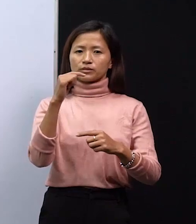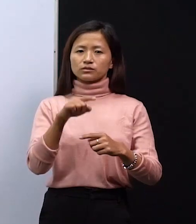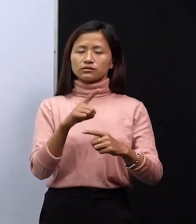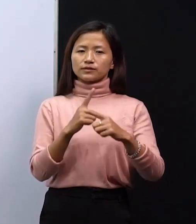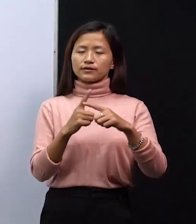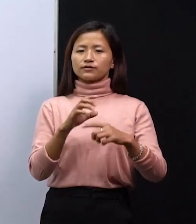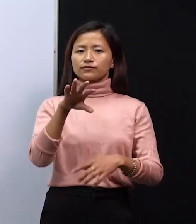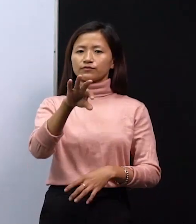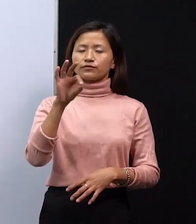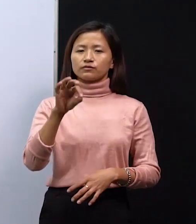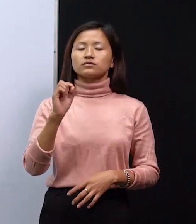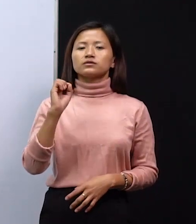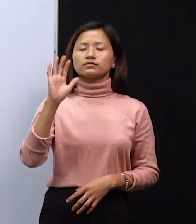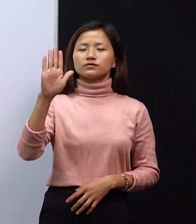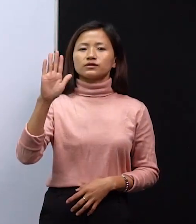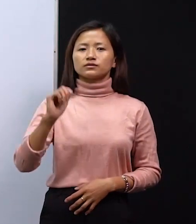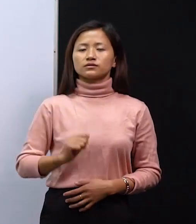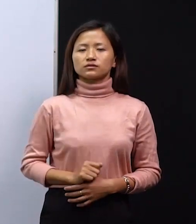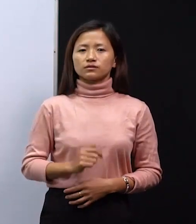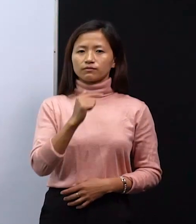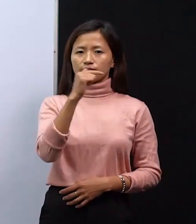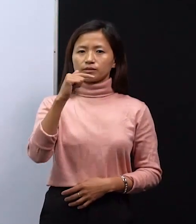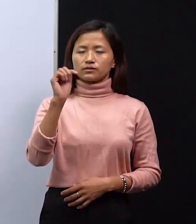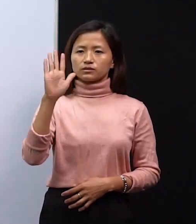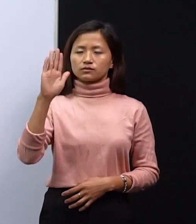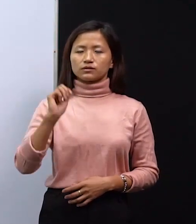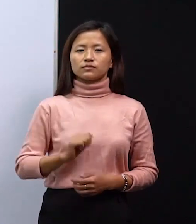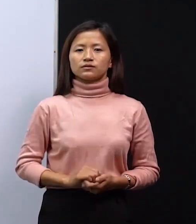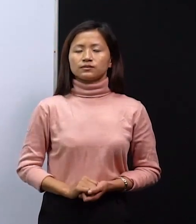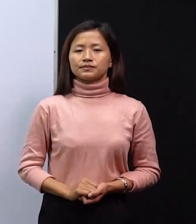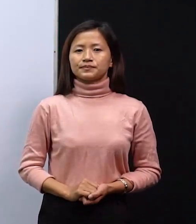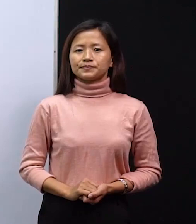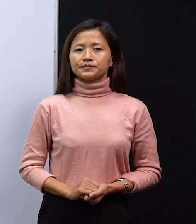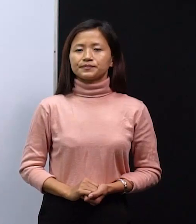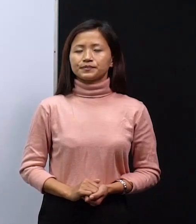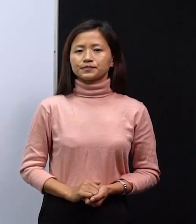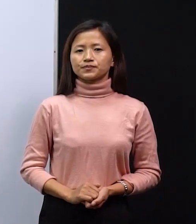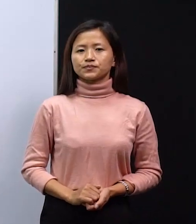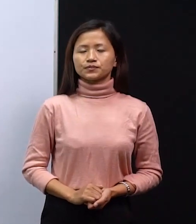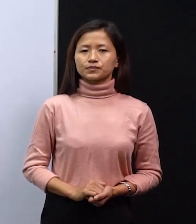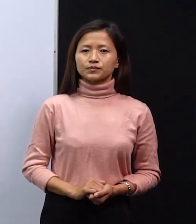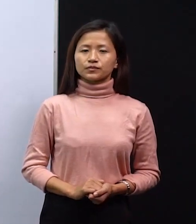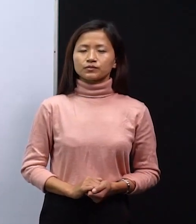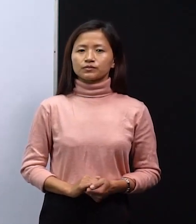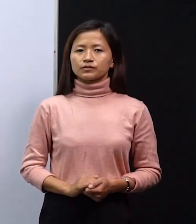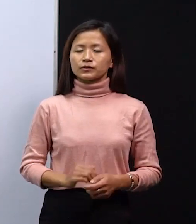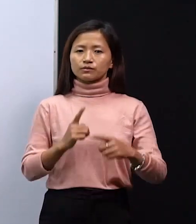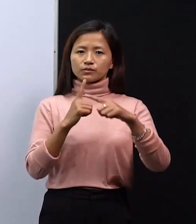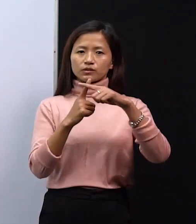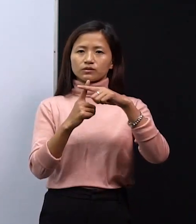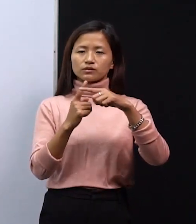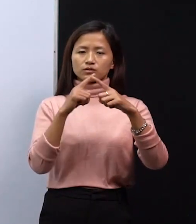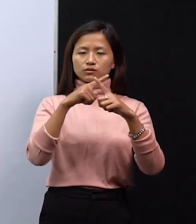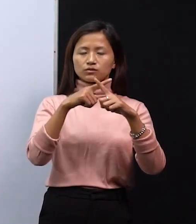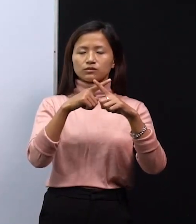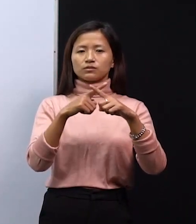That means your 5 will become minus 5. See, plus into minus will give you minus. It will